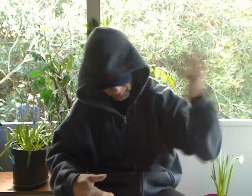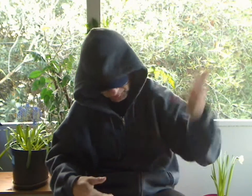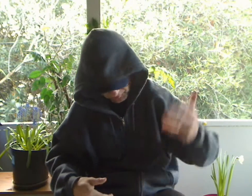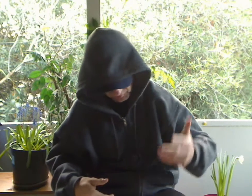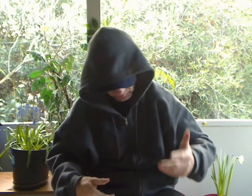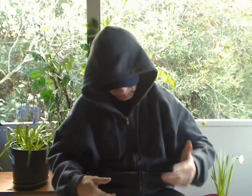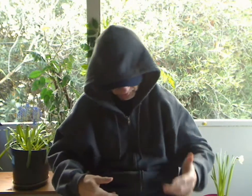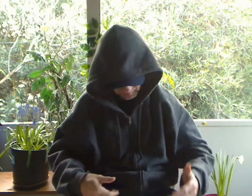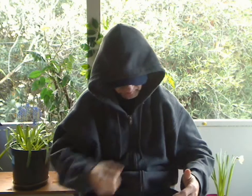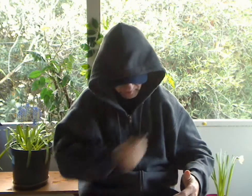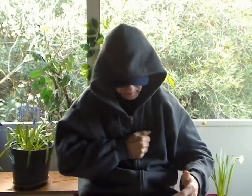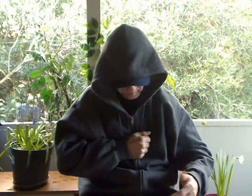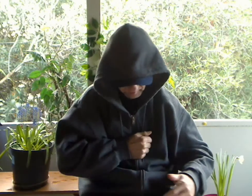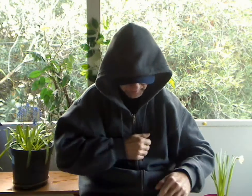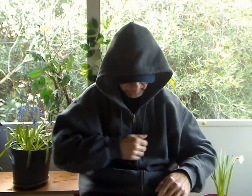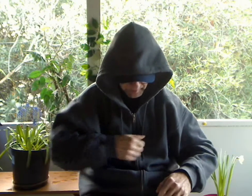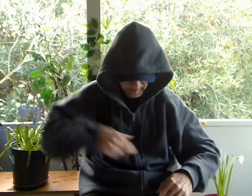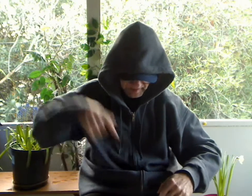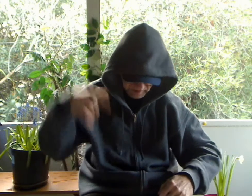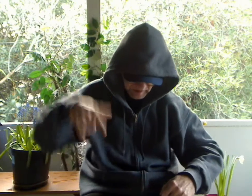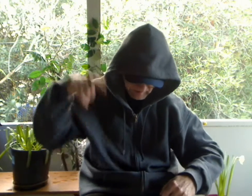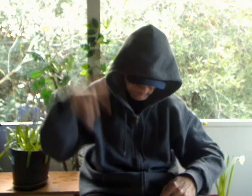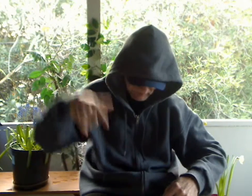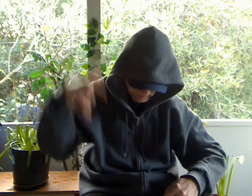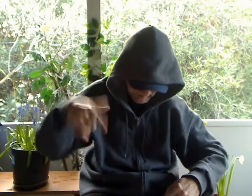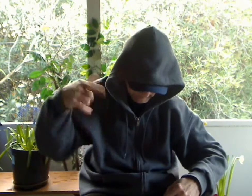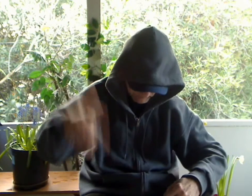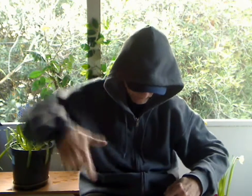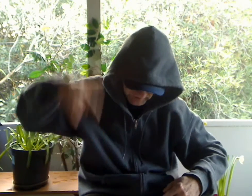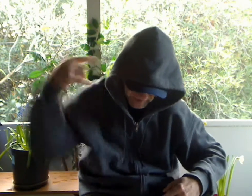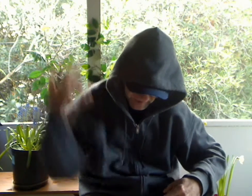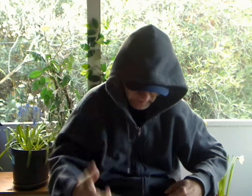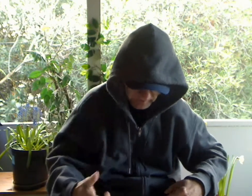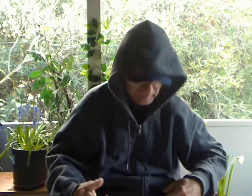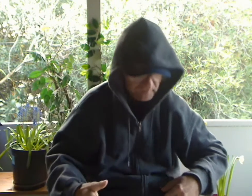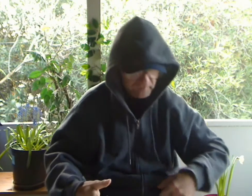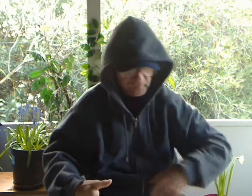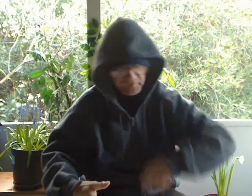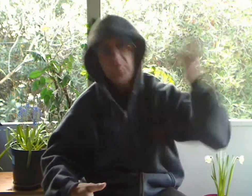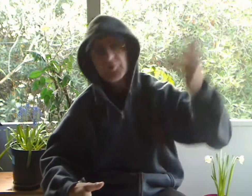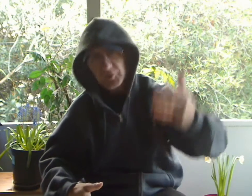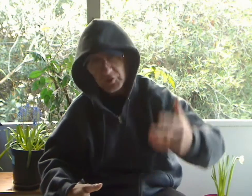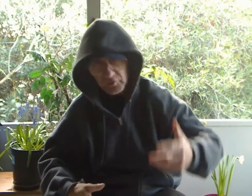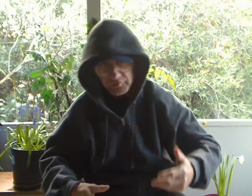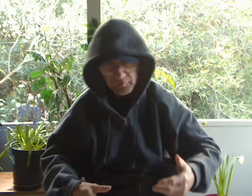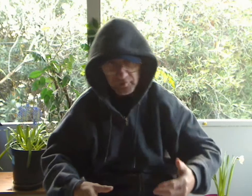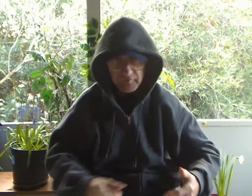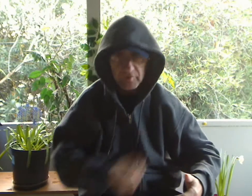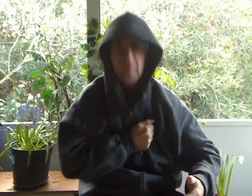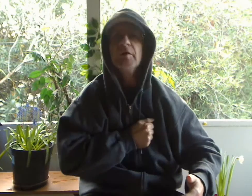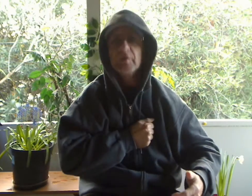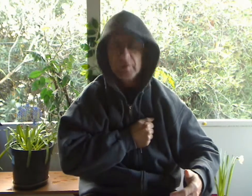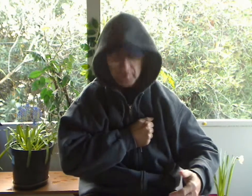mercy endures forever. And gave their land for an inheritance, for His mercy endures forever.